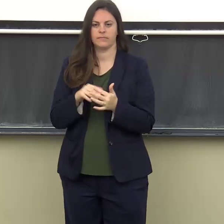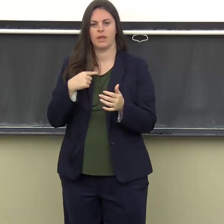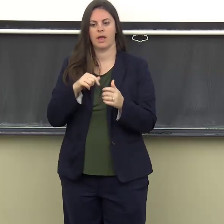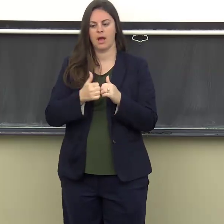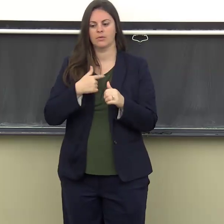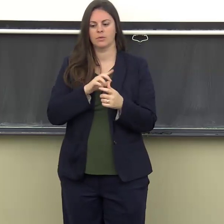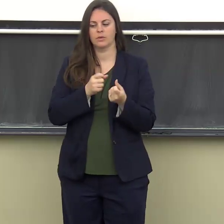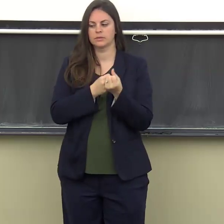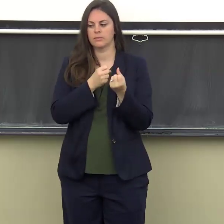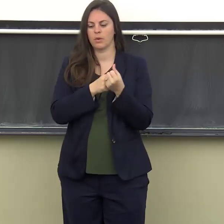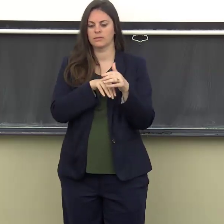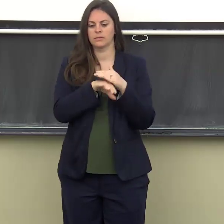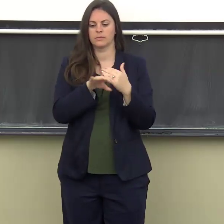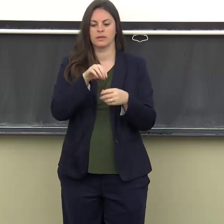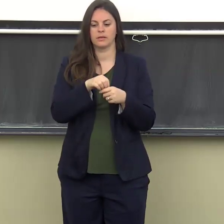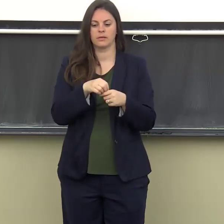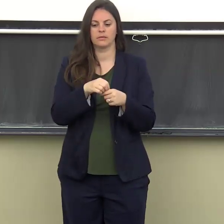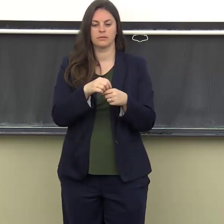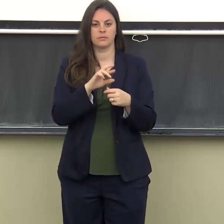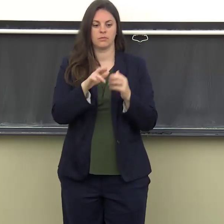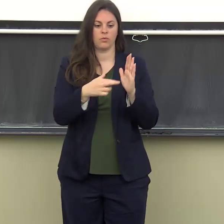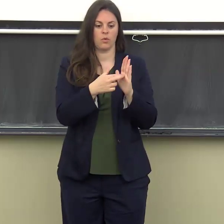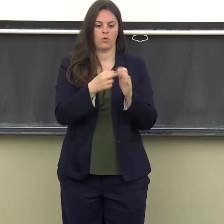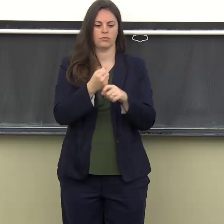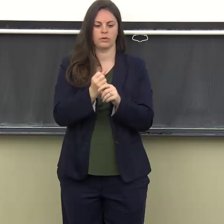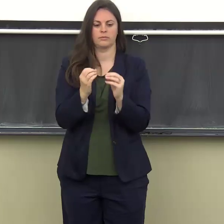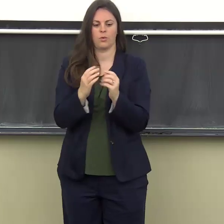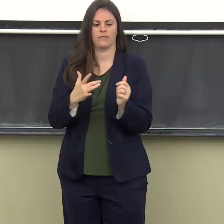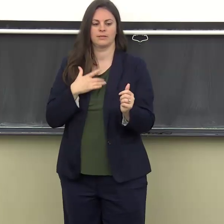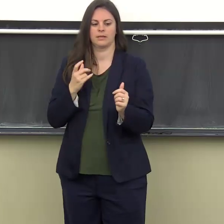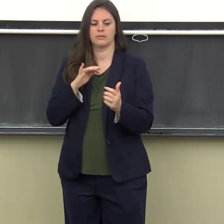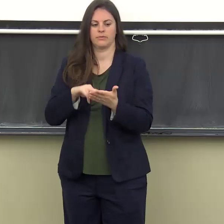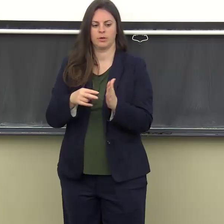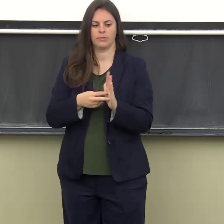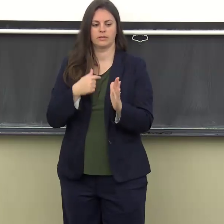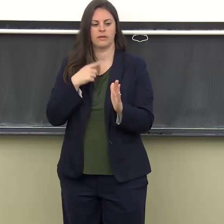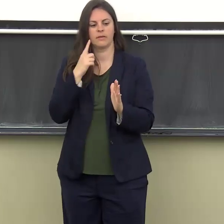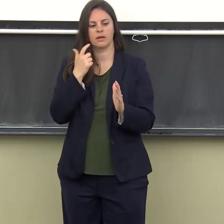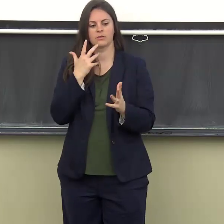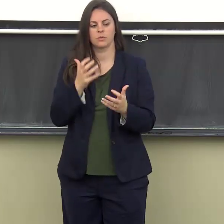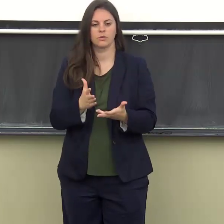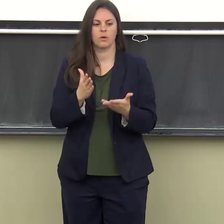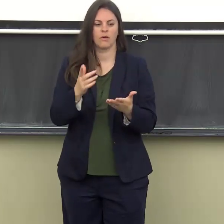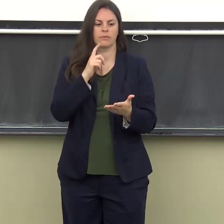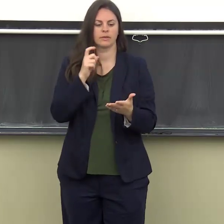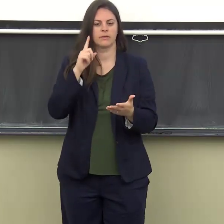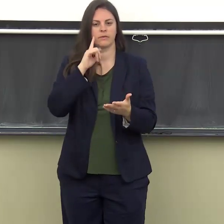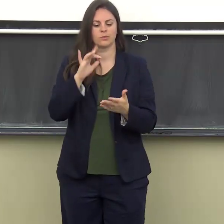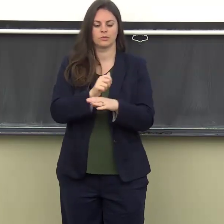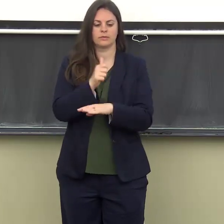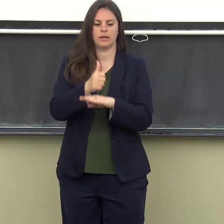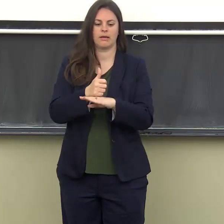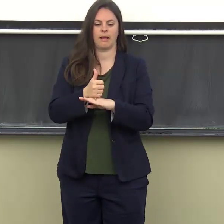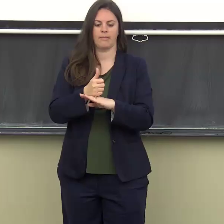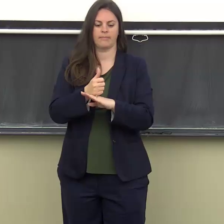role can really create more of a sense of purpose. And I think like, I just want to offer, because I think you just set the table so well with like